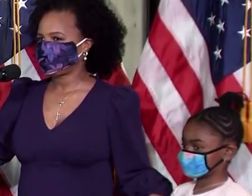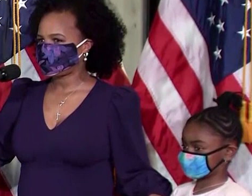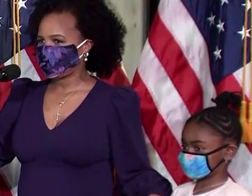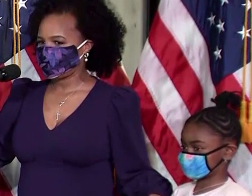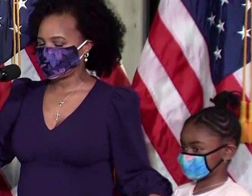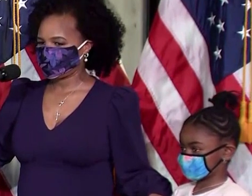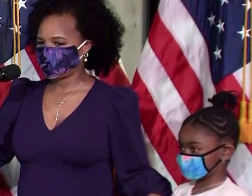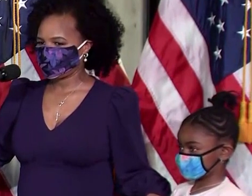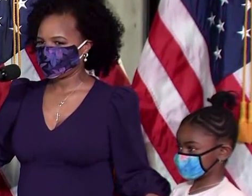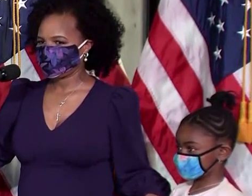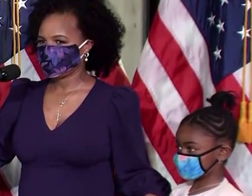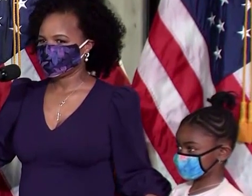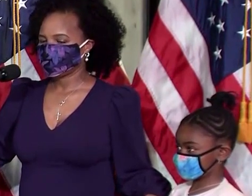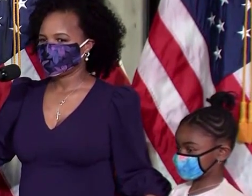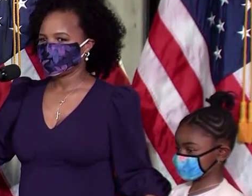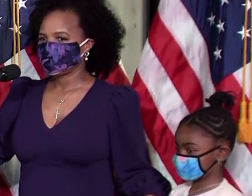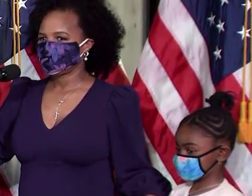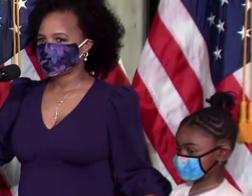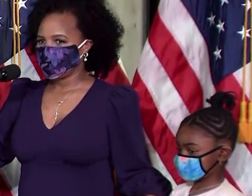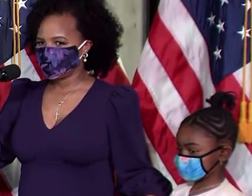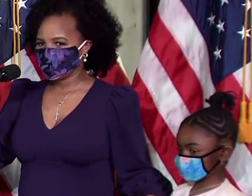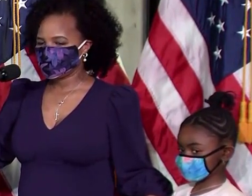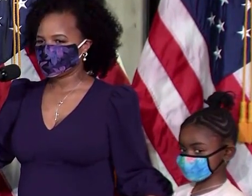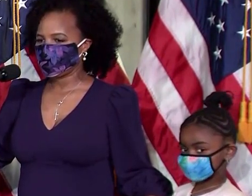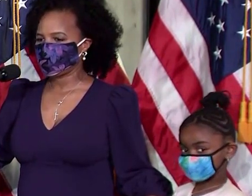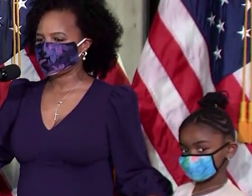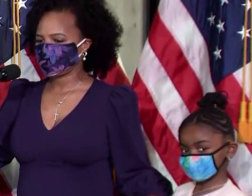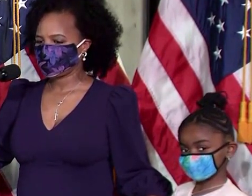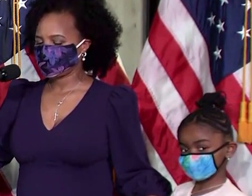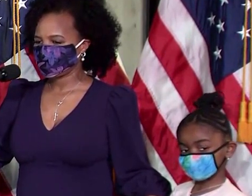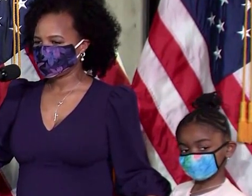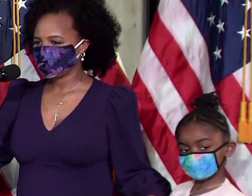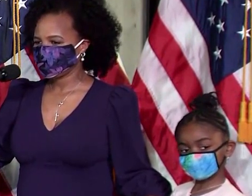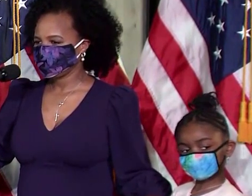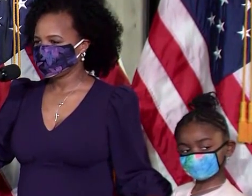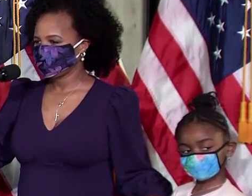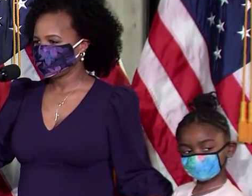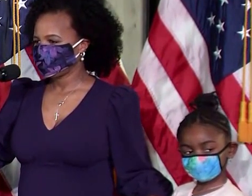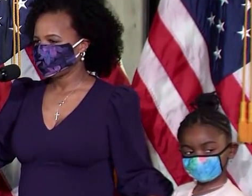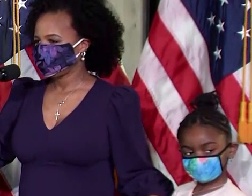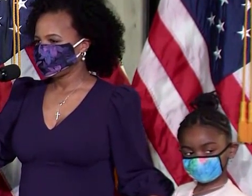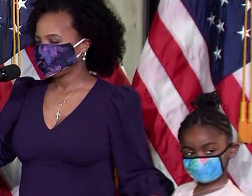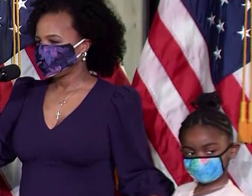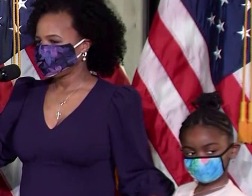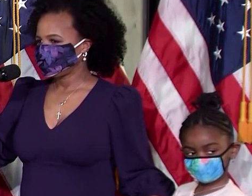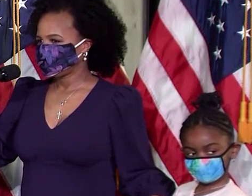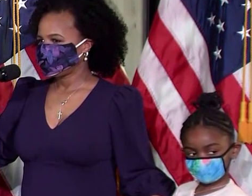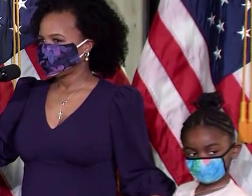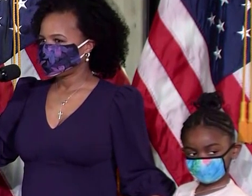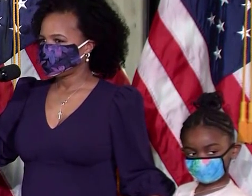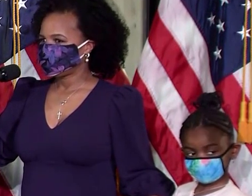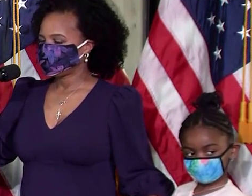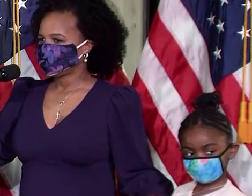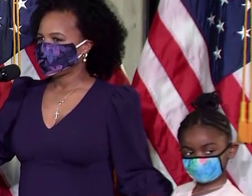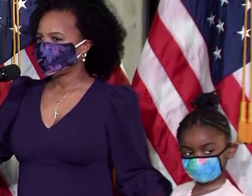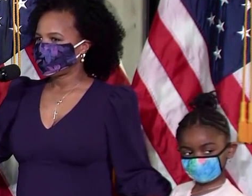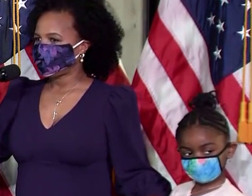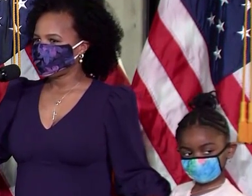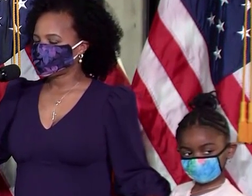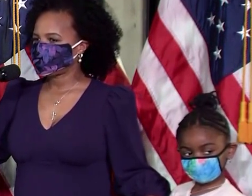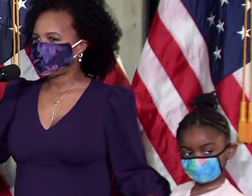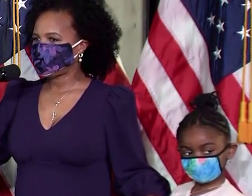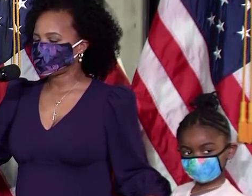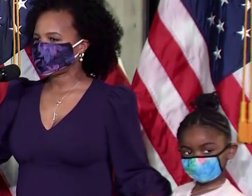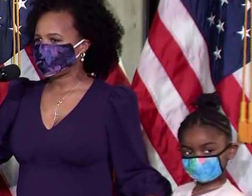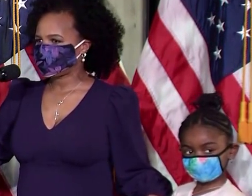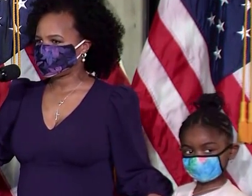I, Kim Janey, do solemnly swear, do solemnly swear, that I will support the Constitution of the United States. That